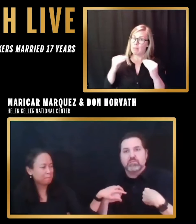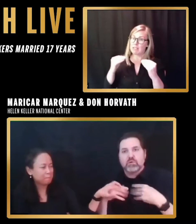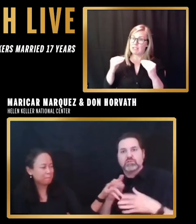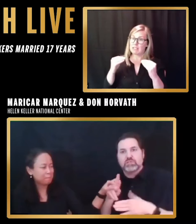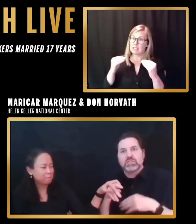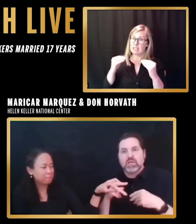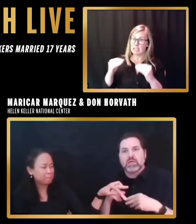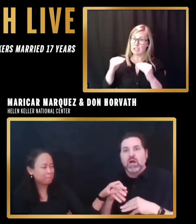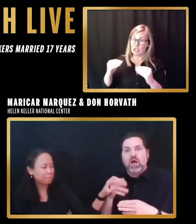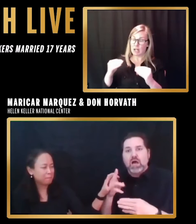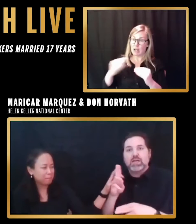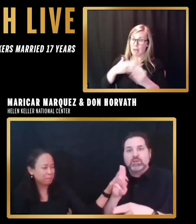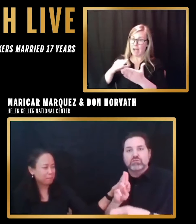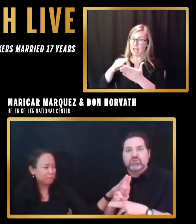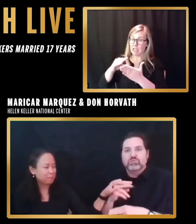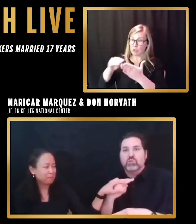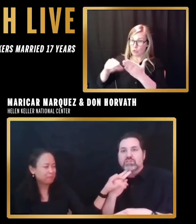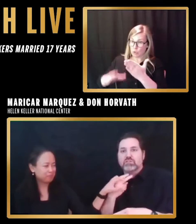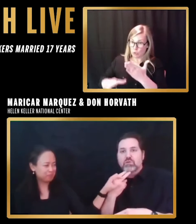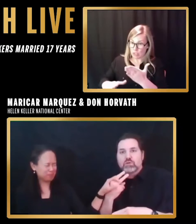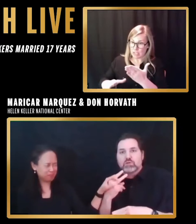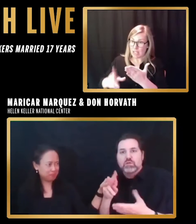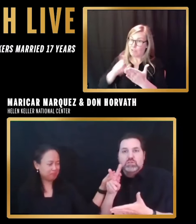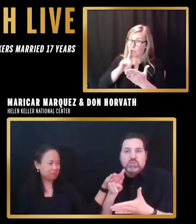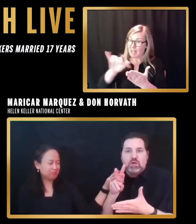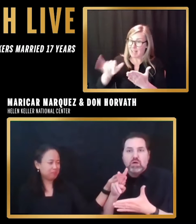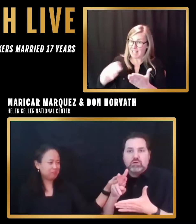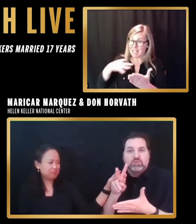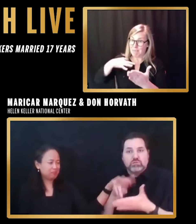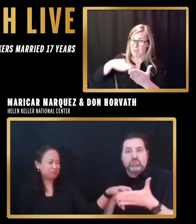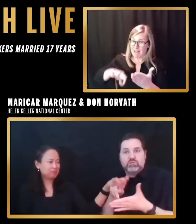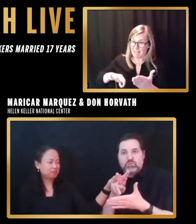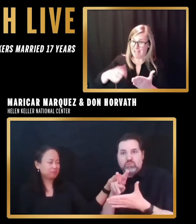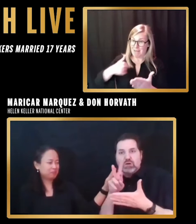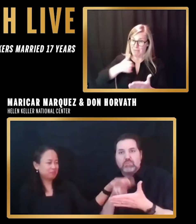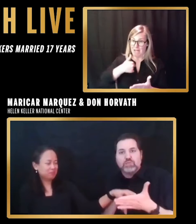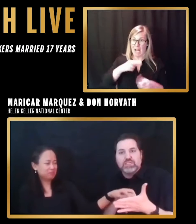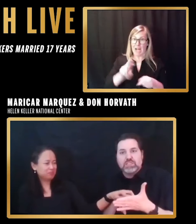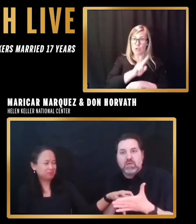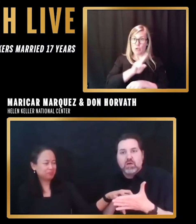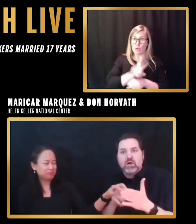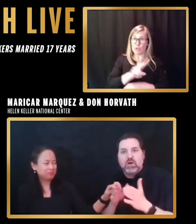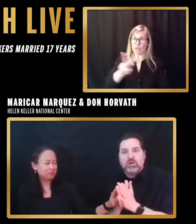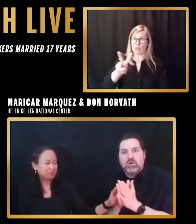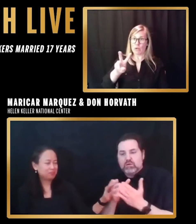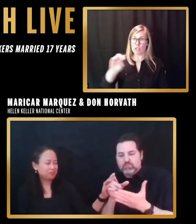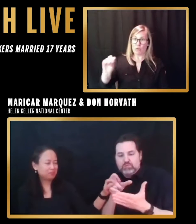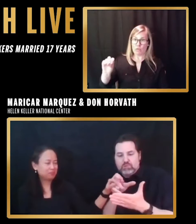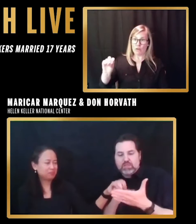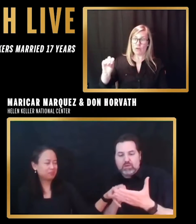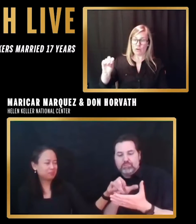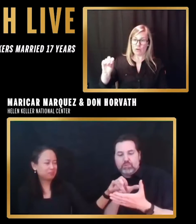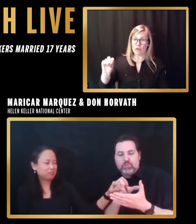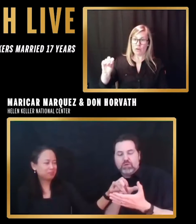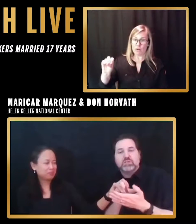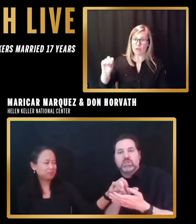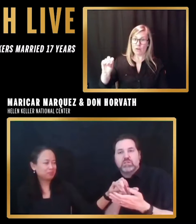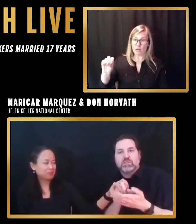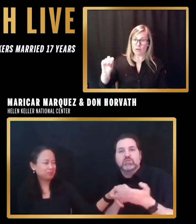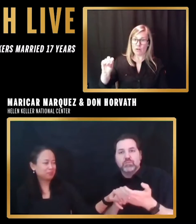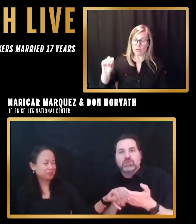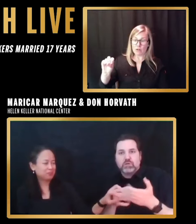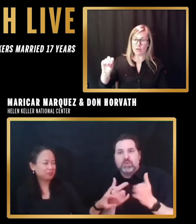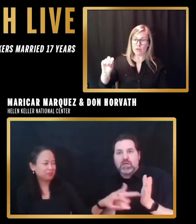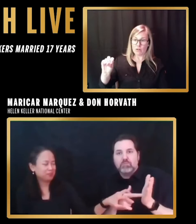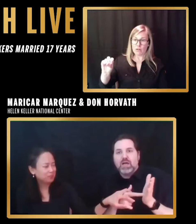me personally. Like I use VoiceOver while I'm reading one of the